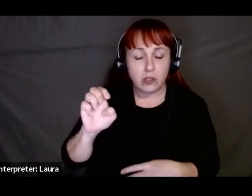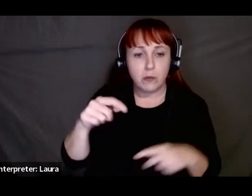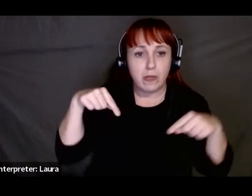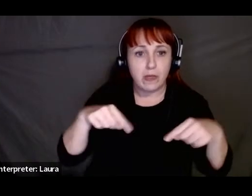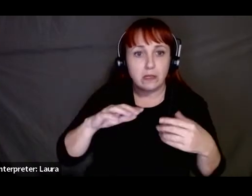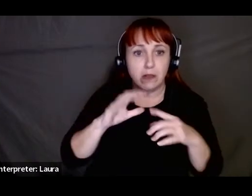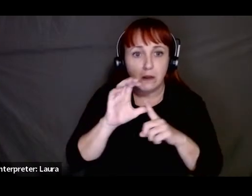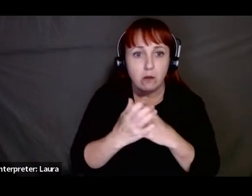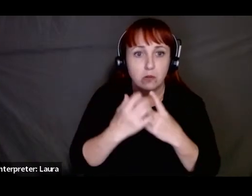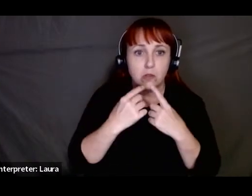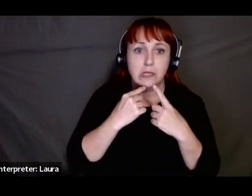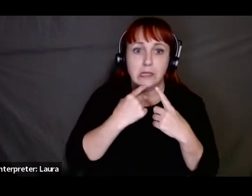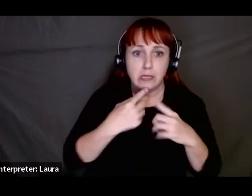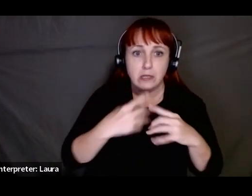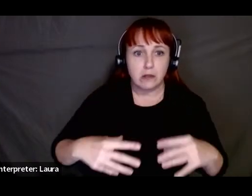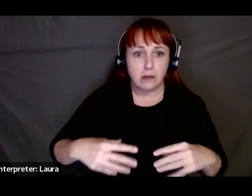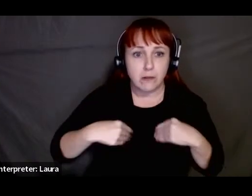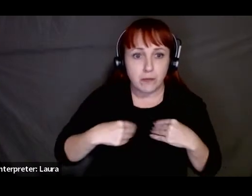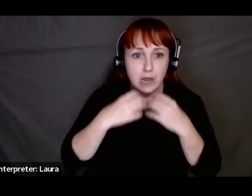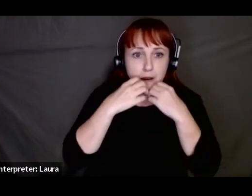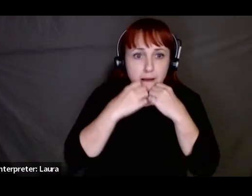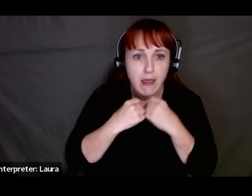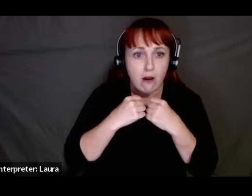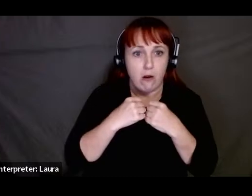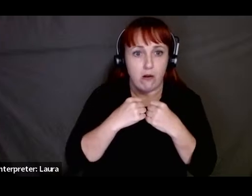care a lot about people that live here.